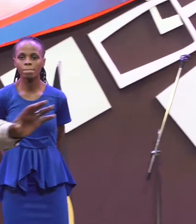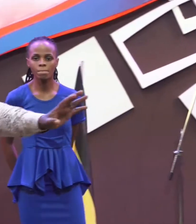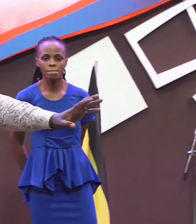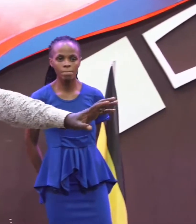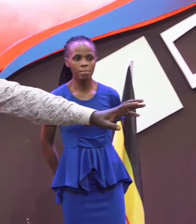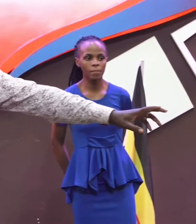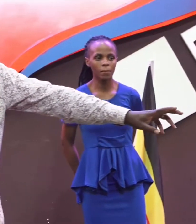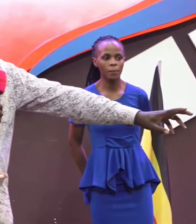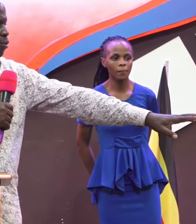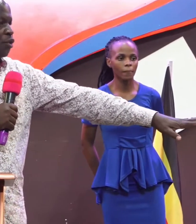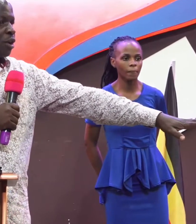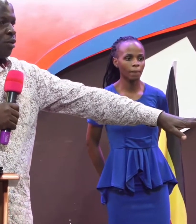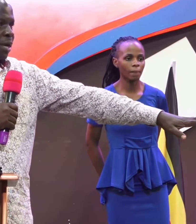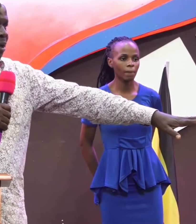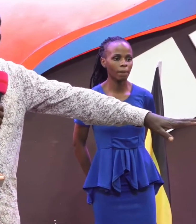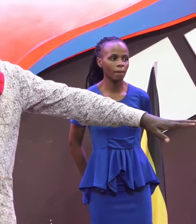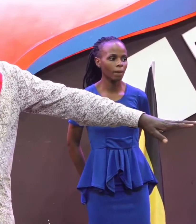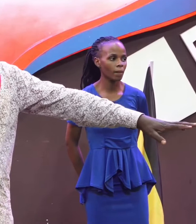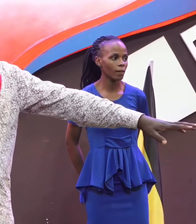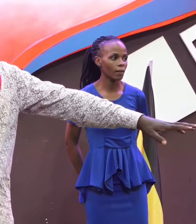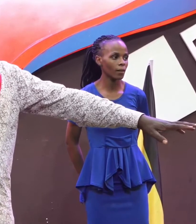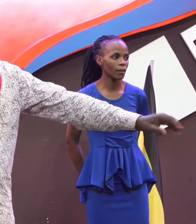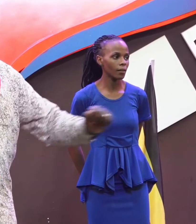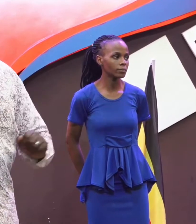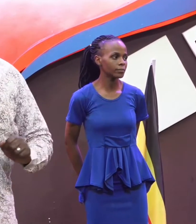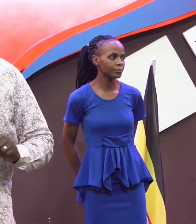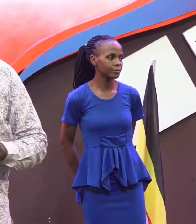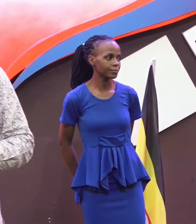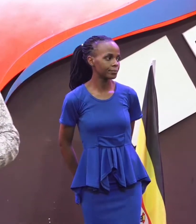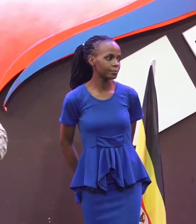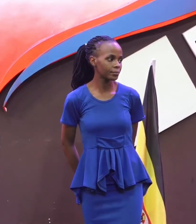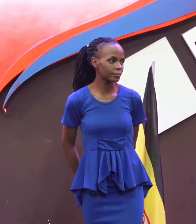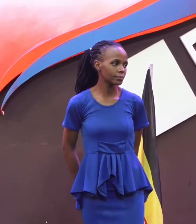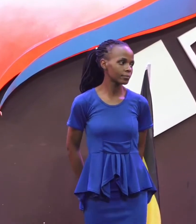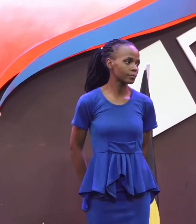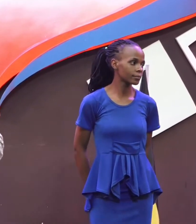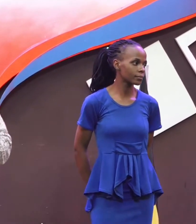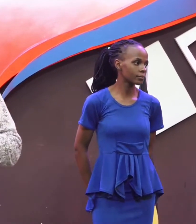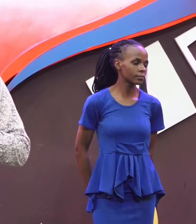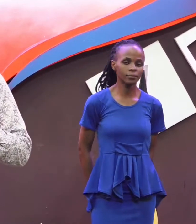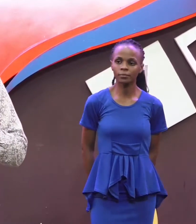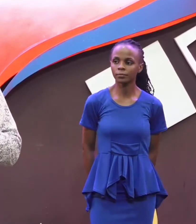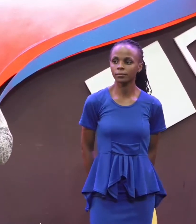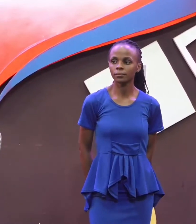29. Mtufunire yo Bible endala, mtufunire ko NIV. Whoever has an NIV, help me.